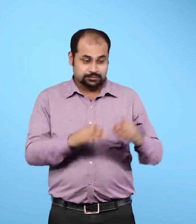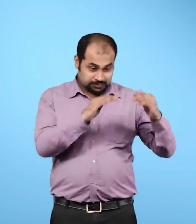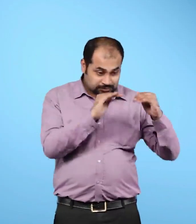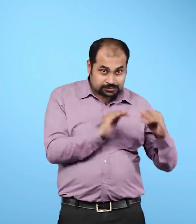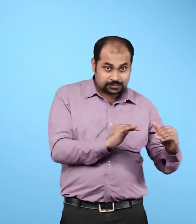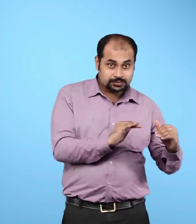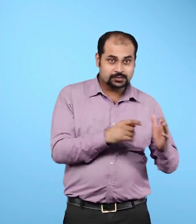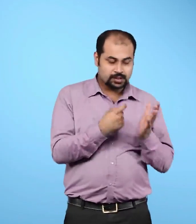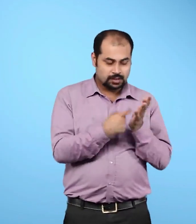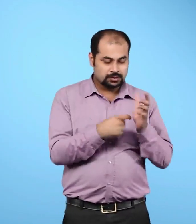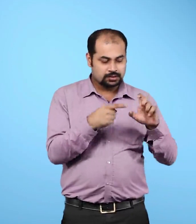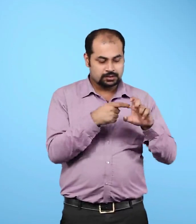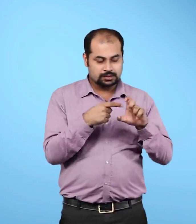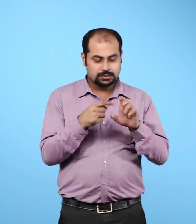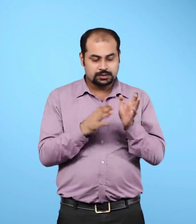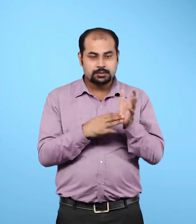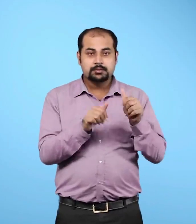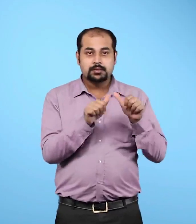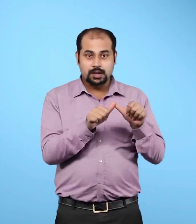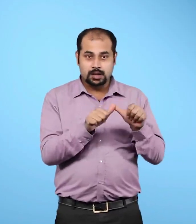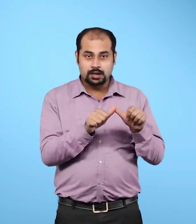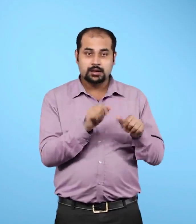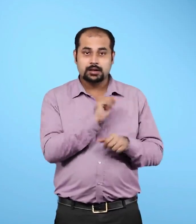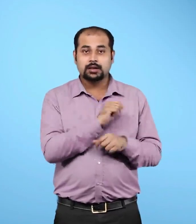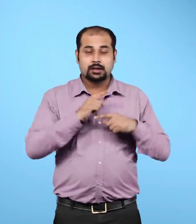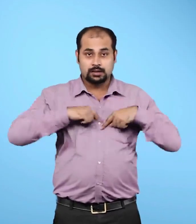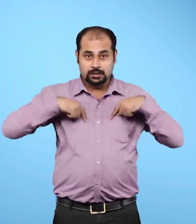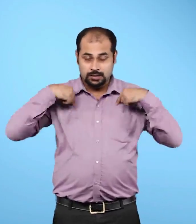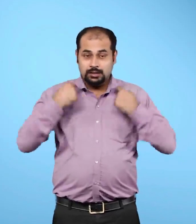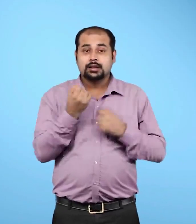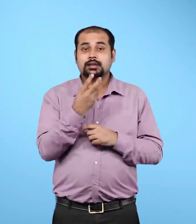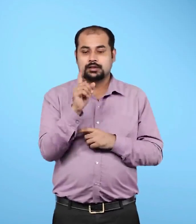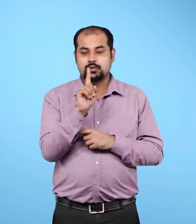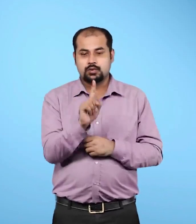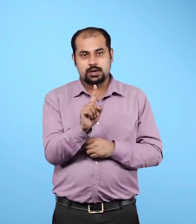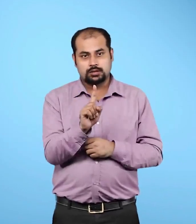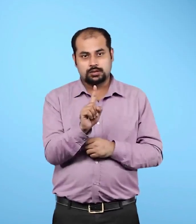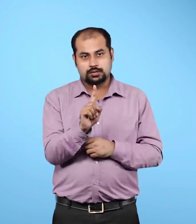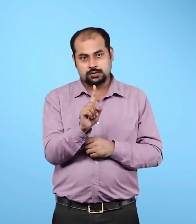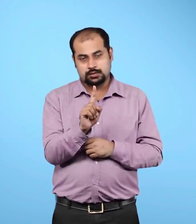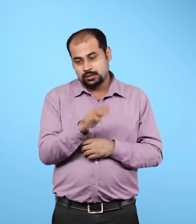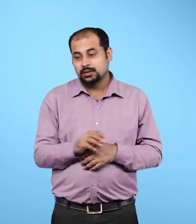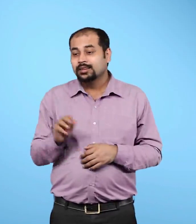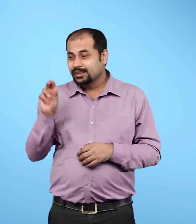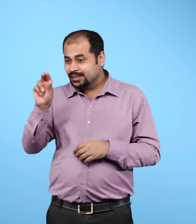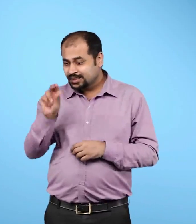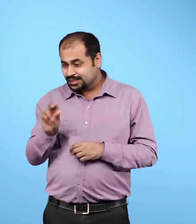And below the line, beads of Rima, 1 necklace and 7 loose beads are shown.